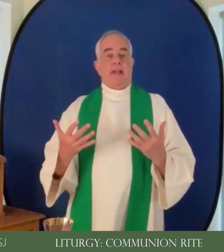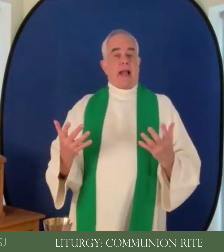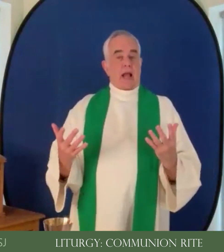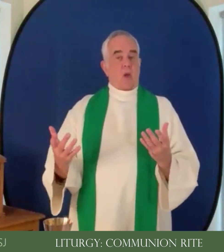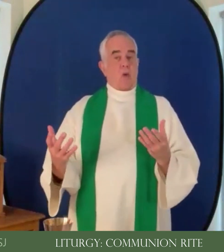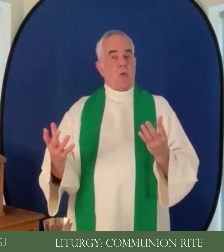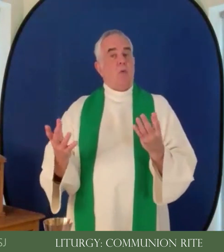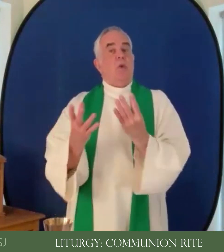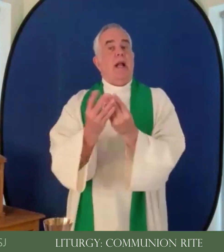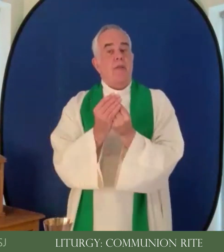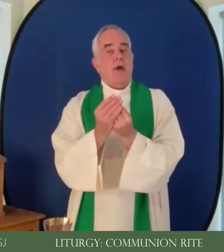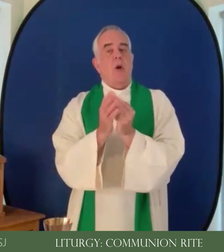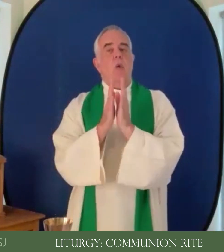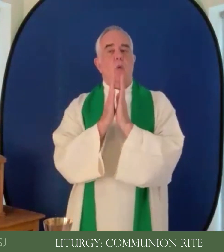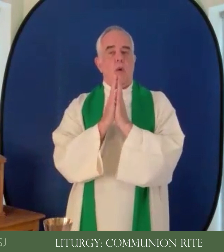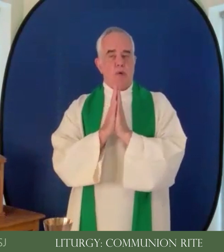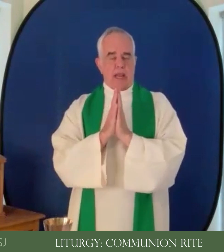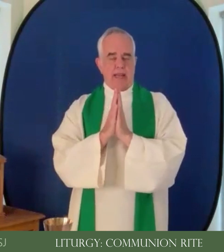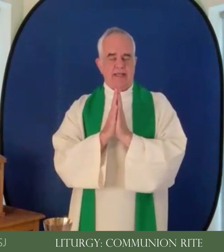Now, together we pray.